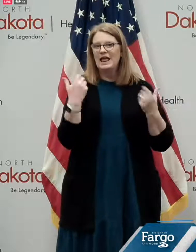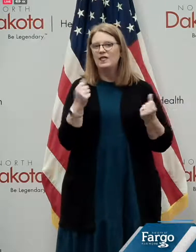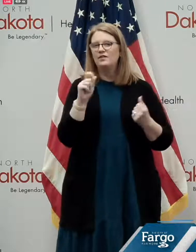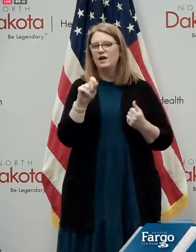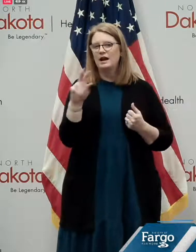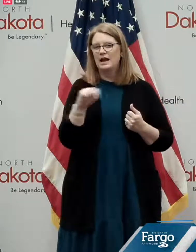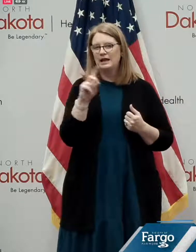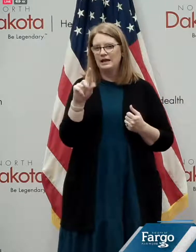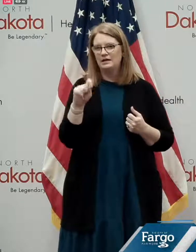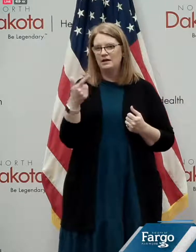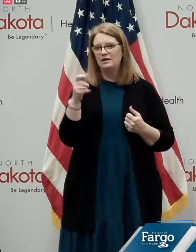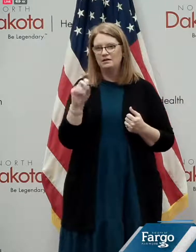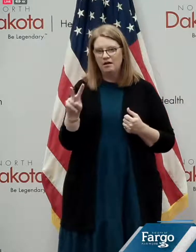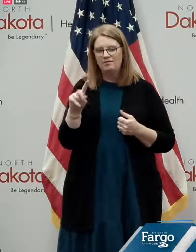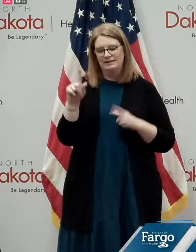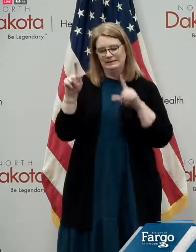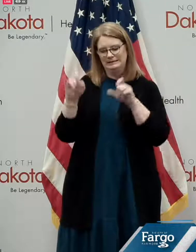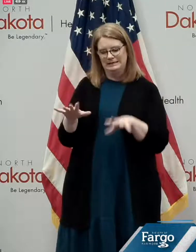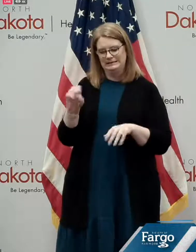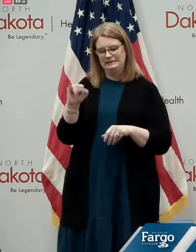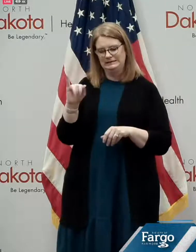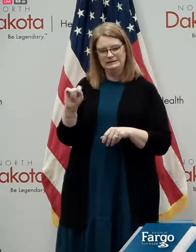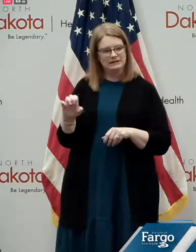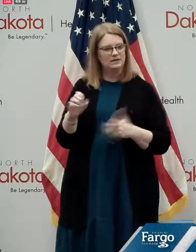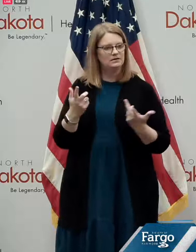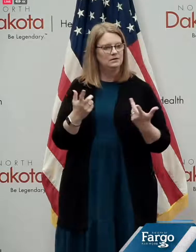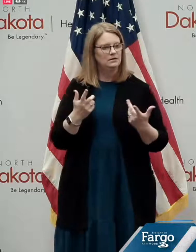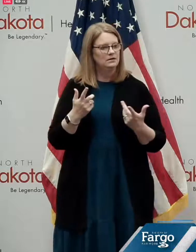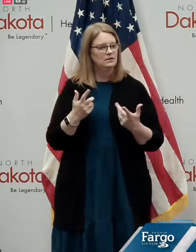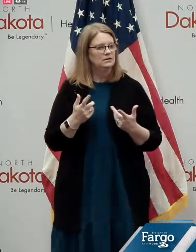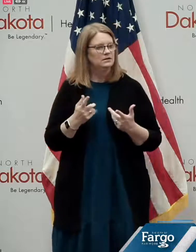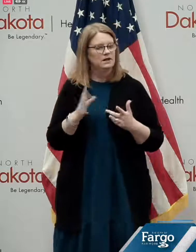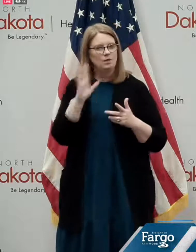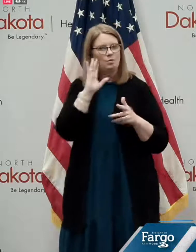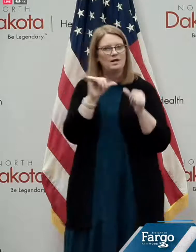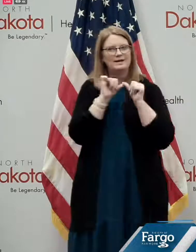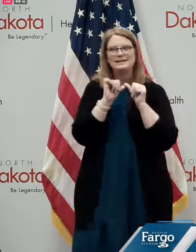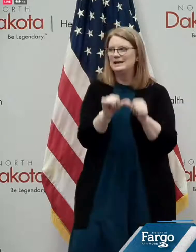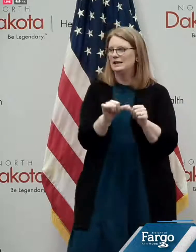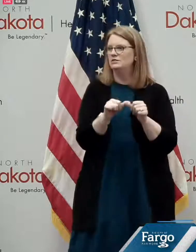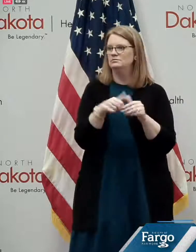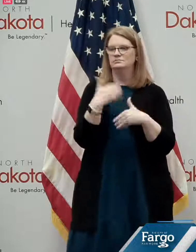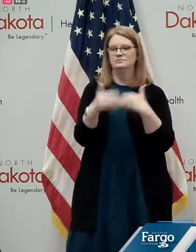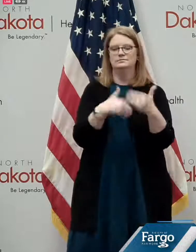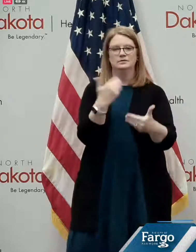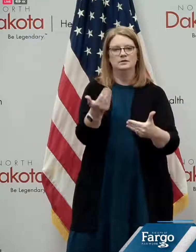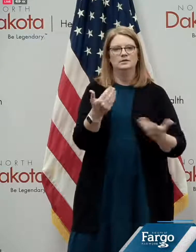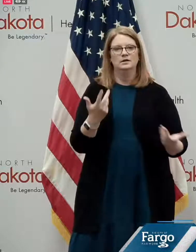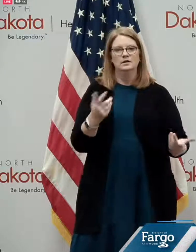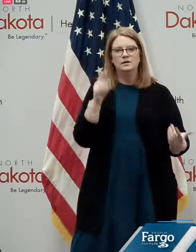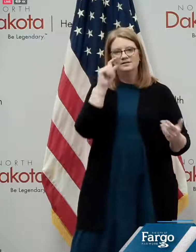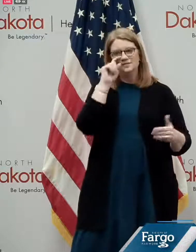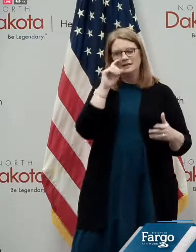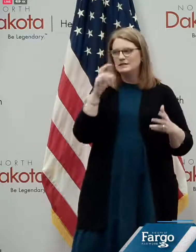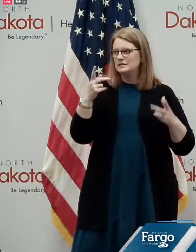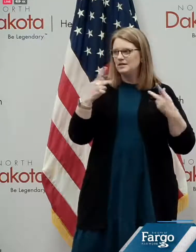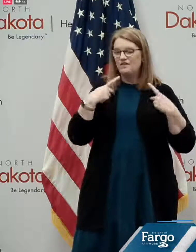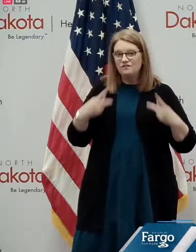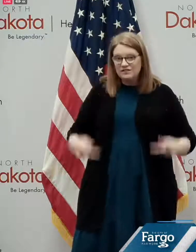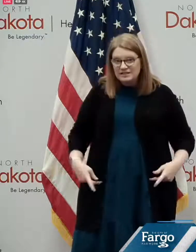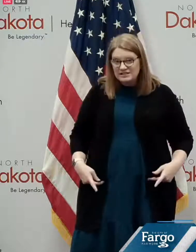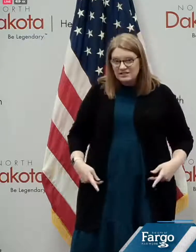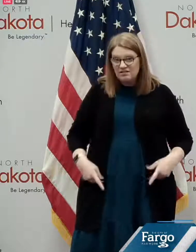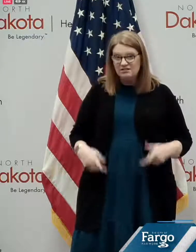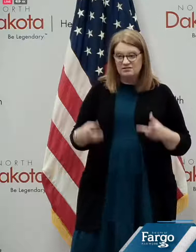health.nd.gov test site. So we're going to continue to keep driving that forward. But again, when we have these physical locations where we